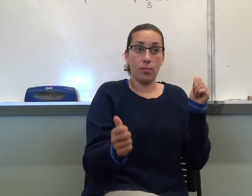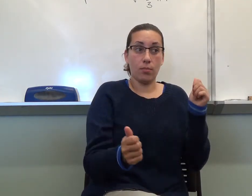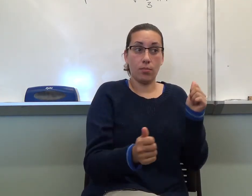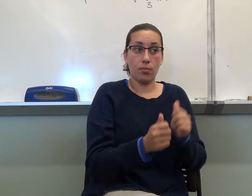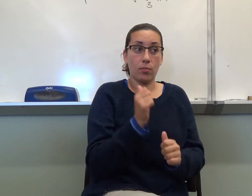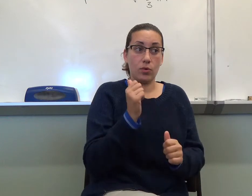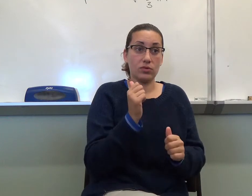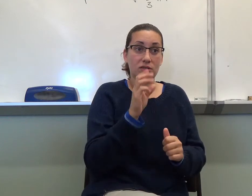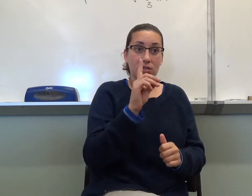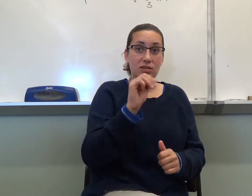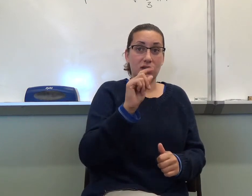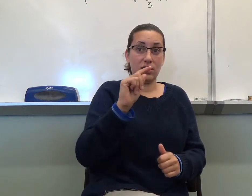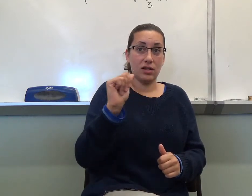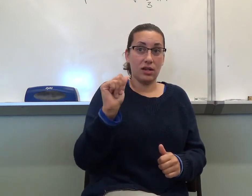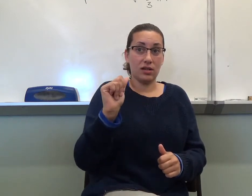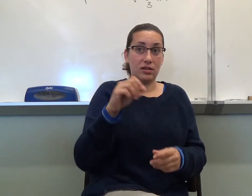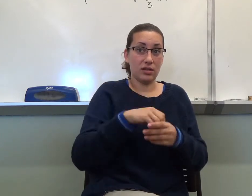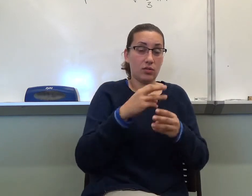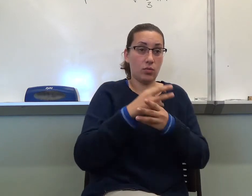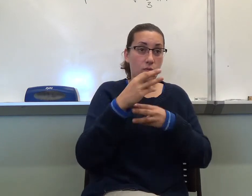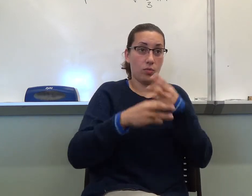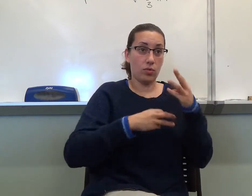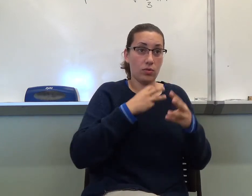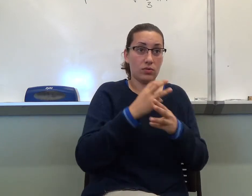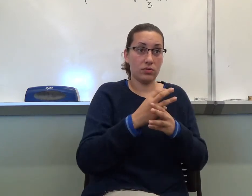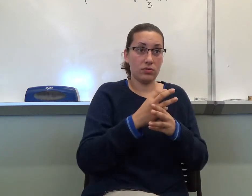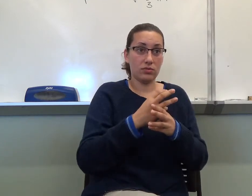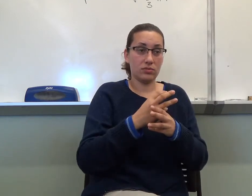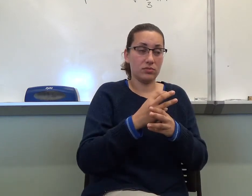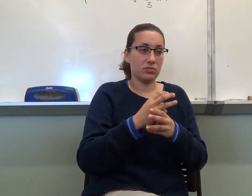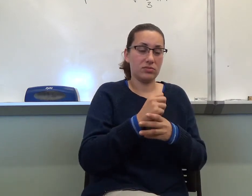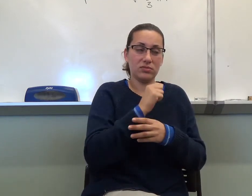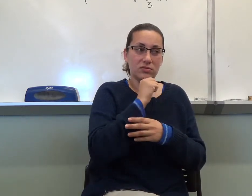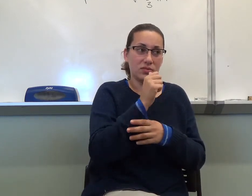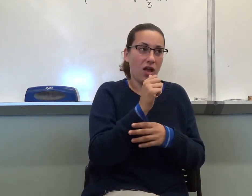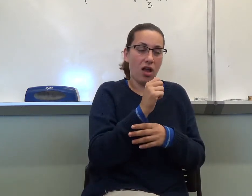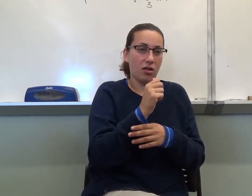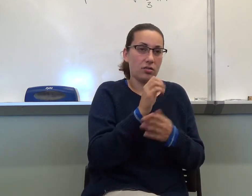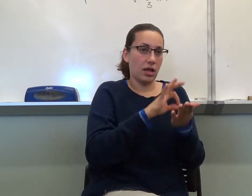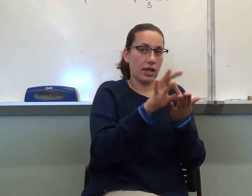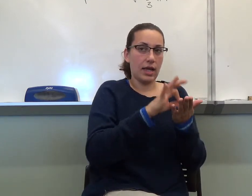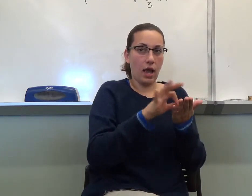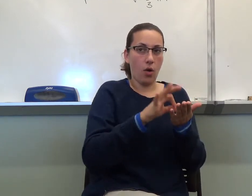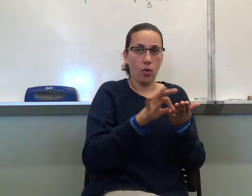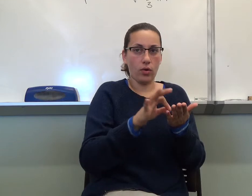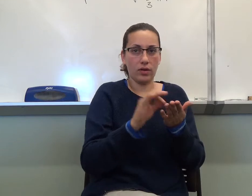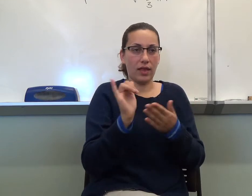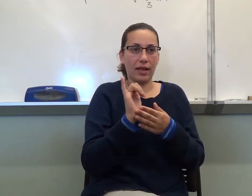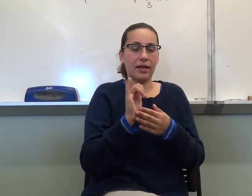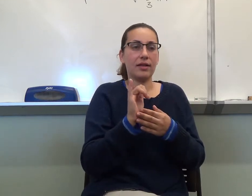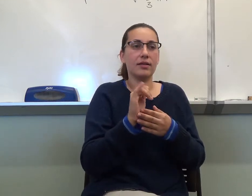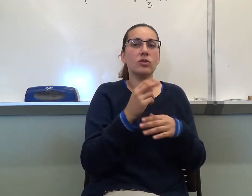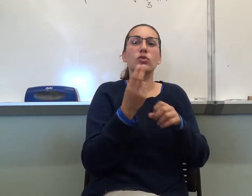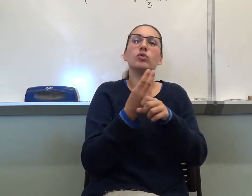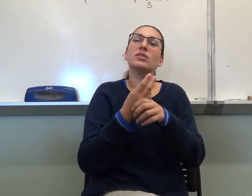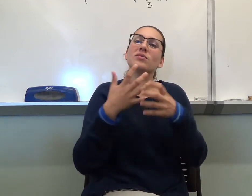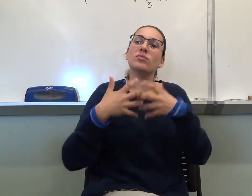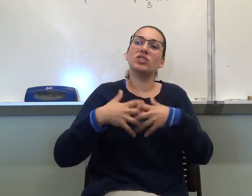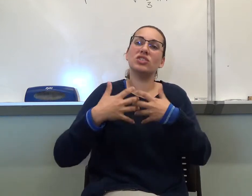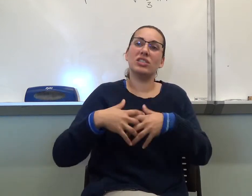taken in the world today is not done that way. It's done on devices which are fundamentally not